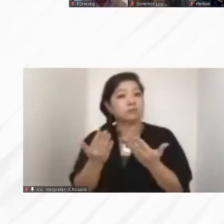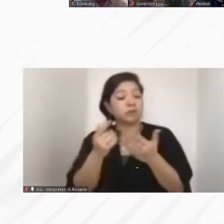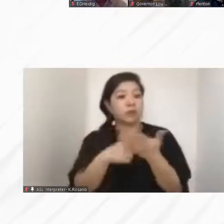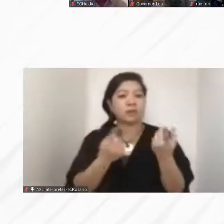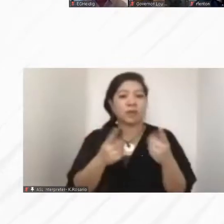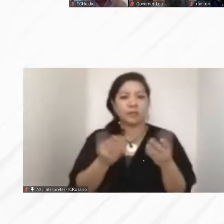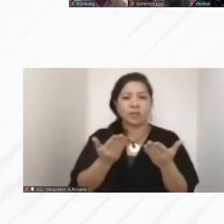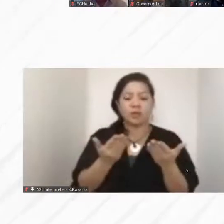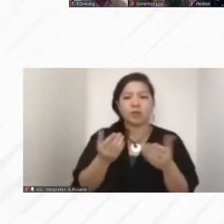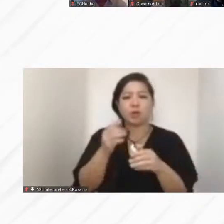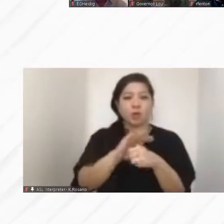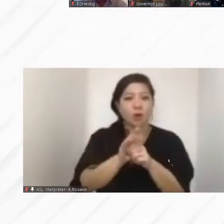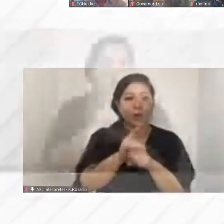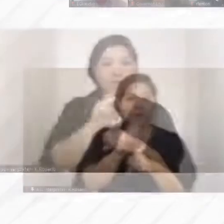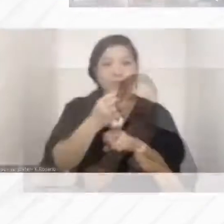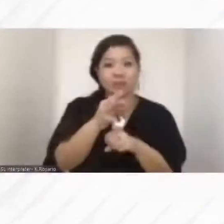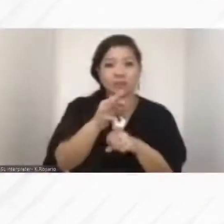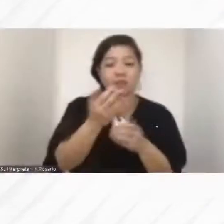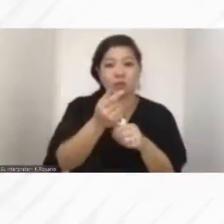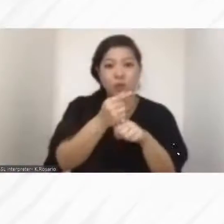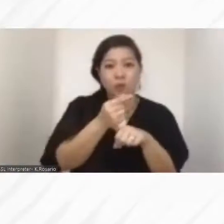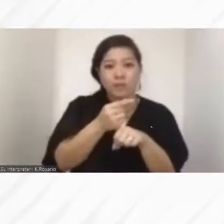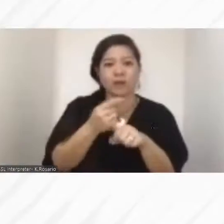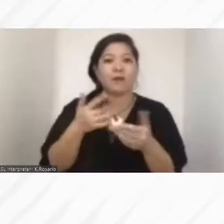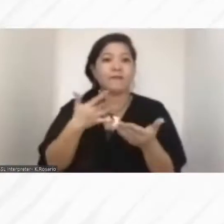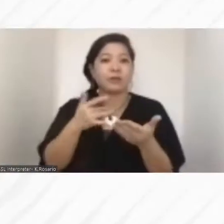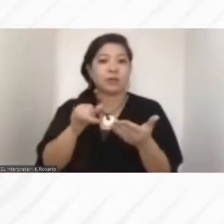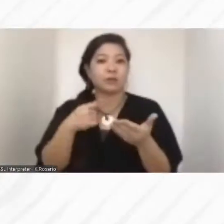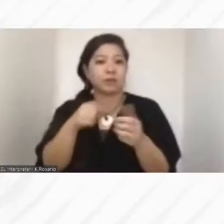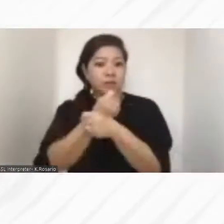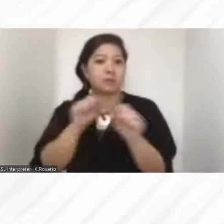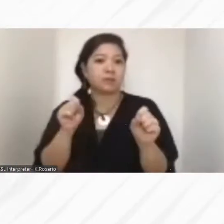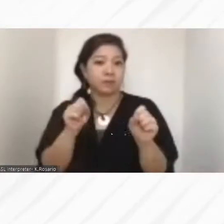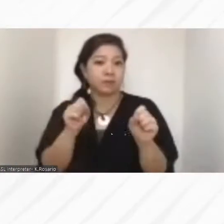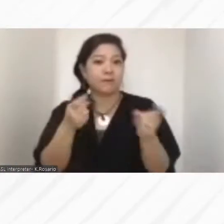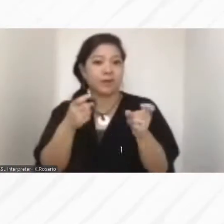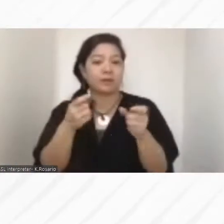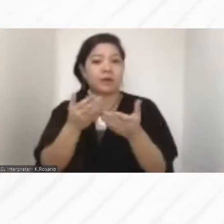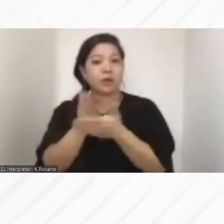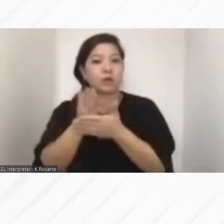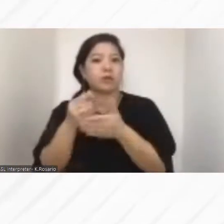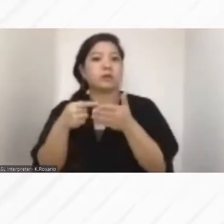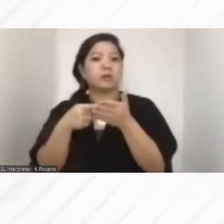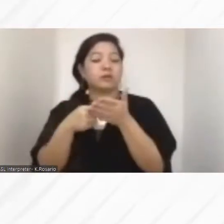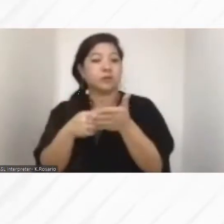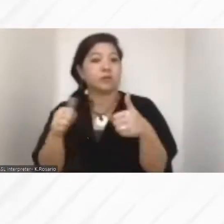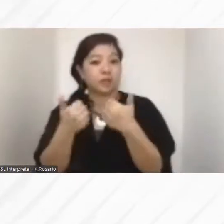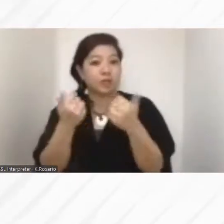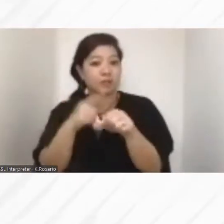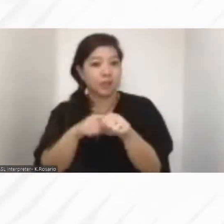in Guam and how together I feel we can safely and swiftly get through this challenging time.